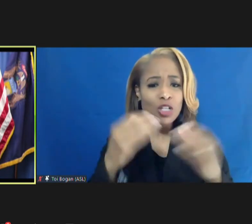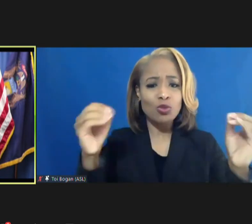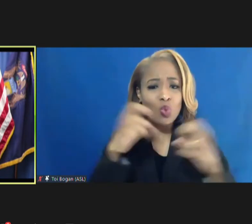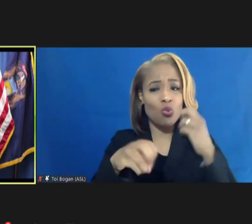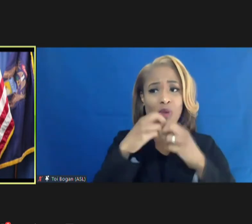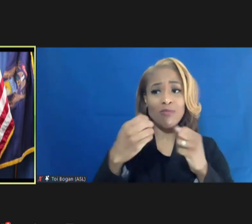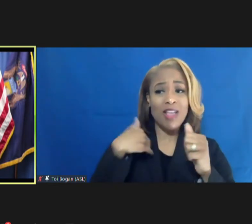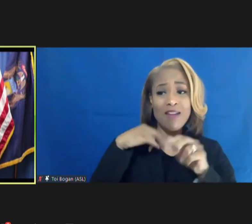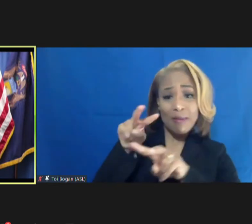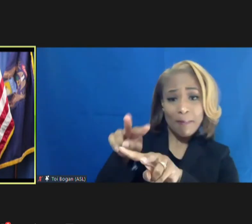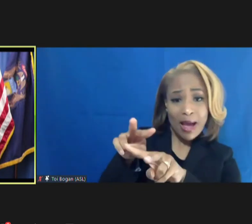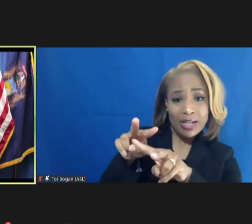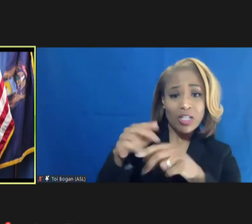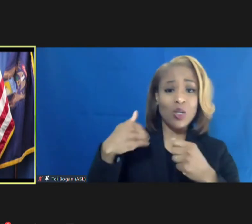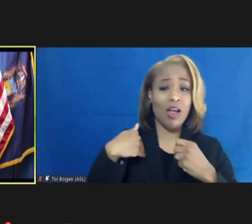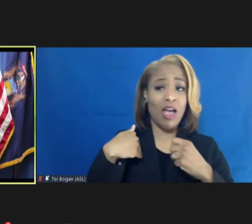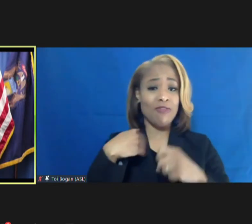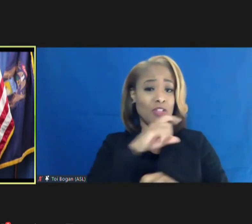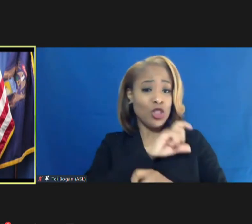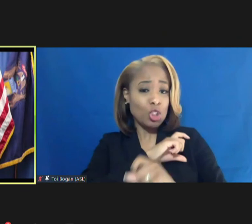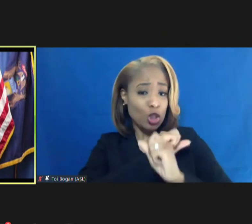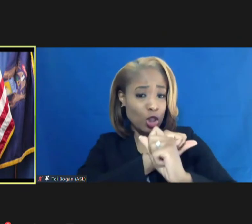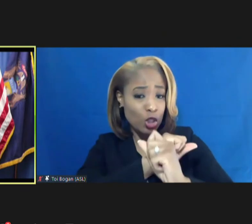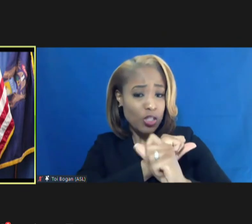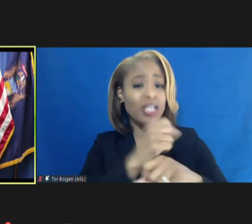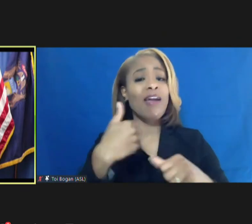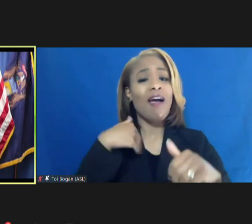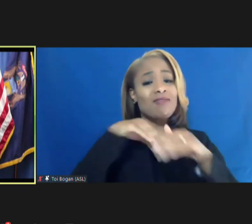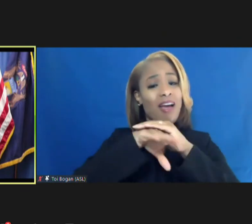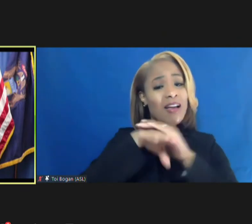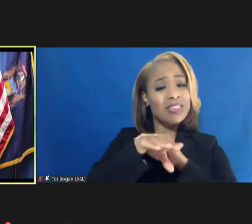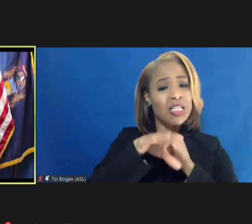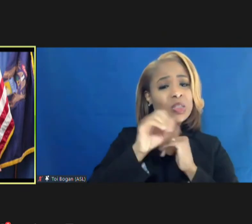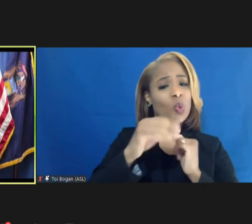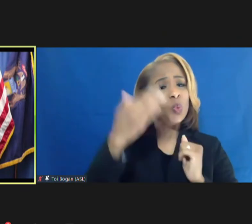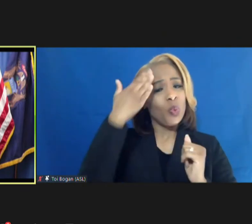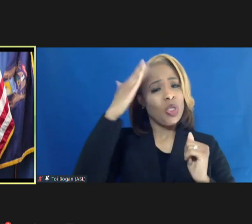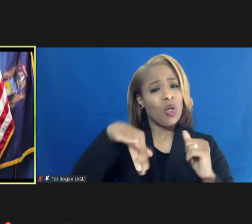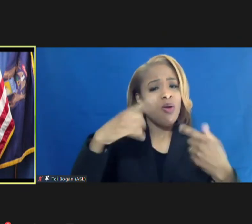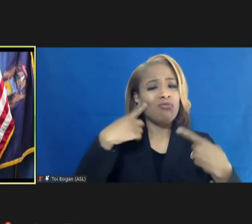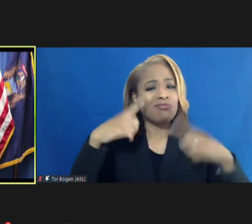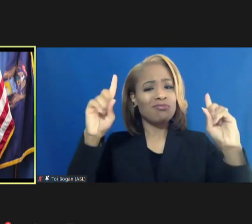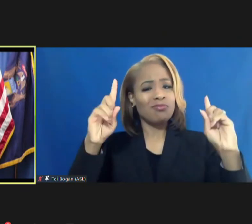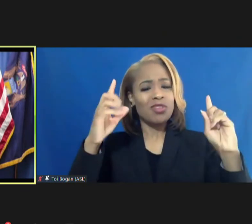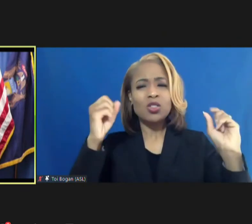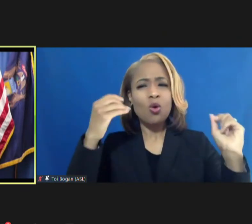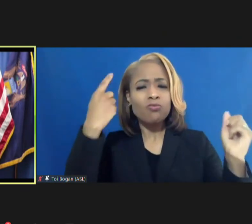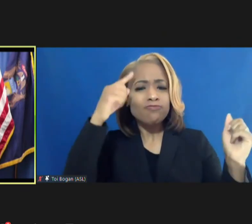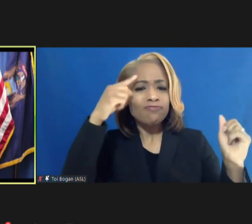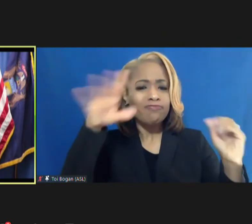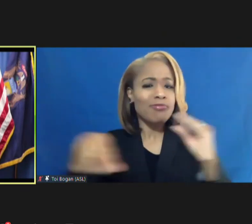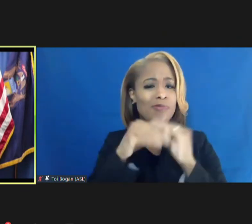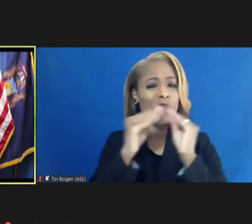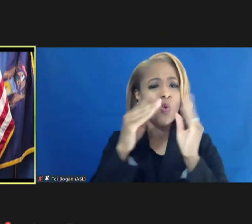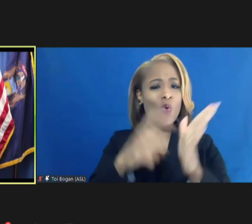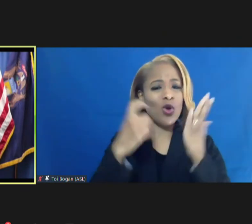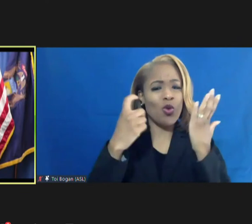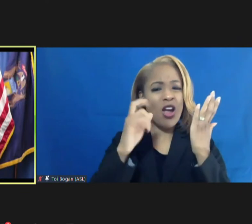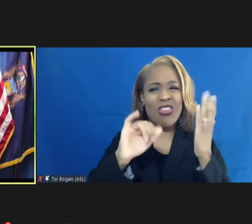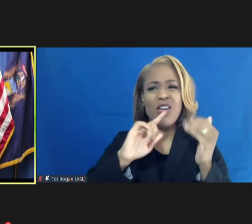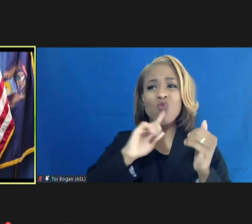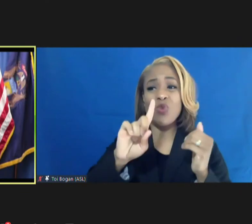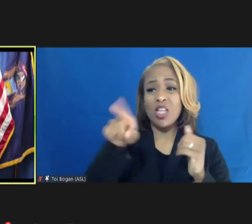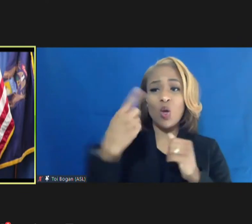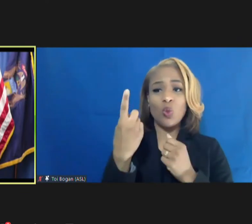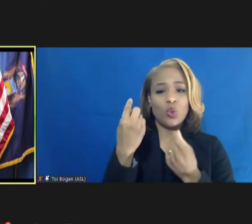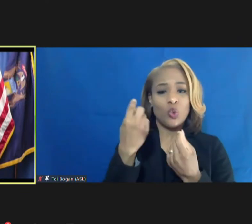monitoring, there was security, and there was access. So we know these work. So why add additional requirements that really only have the impact